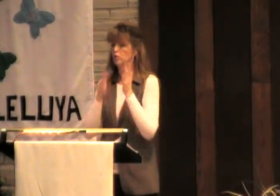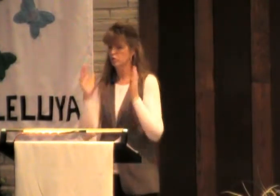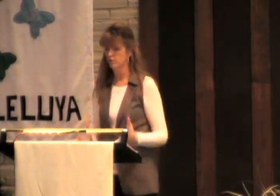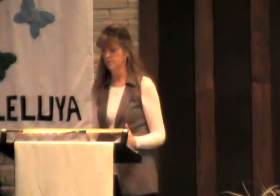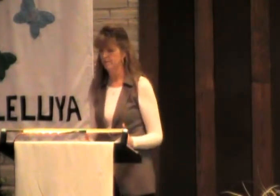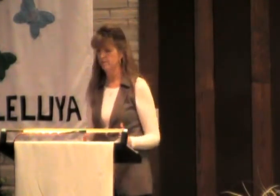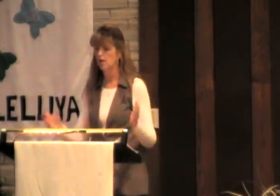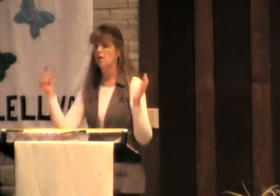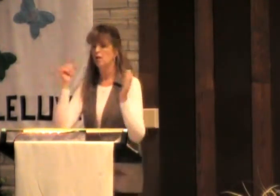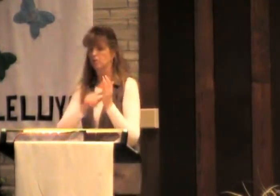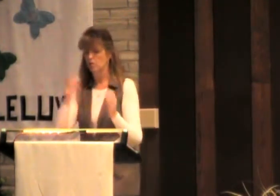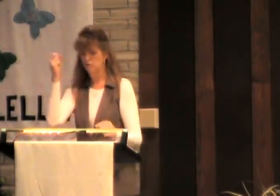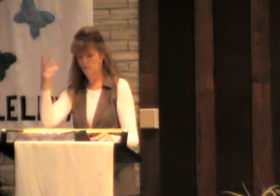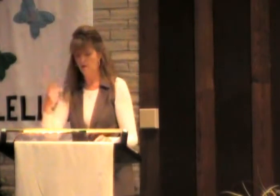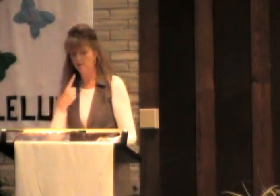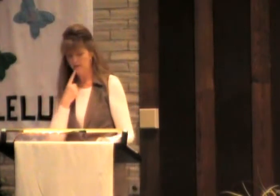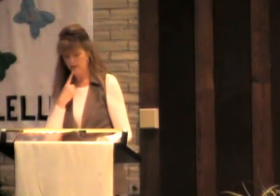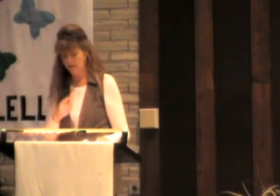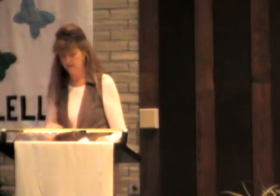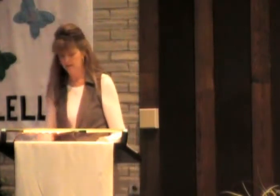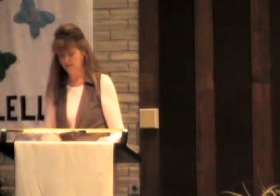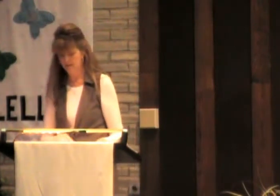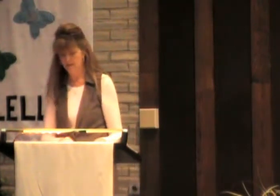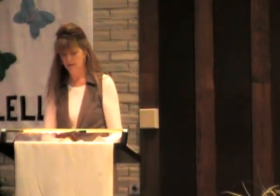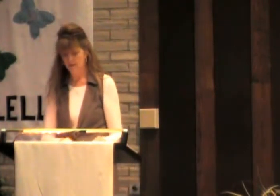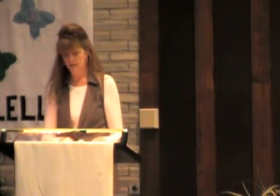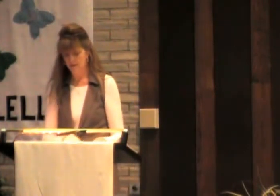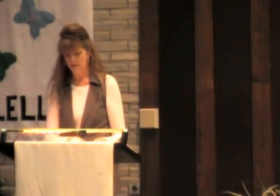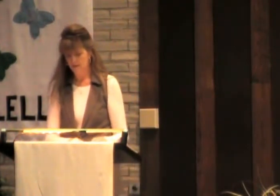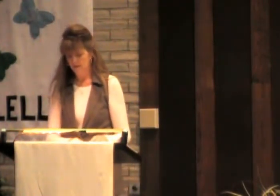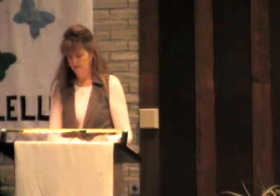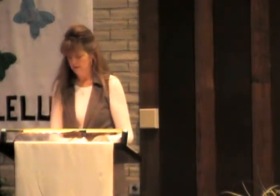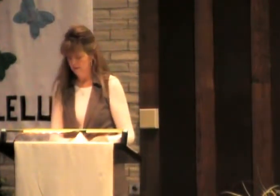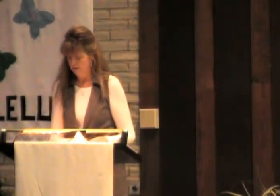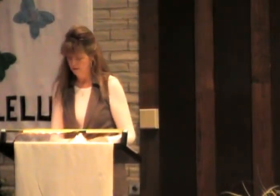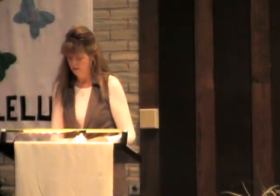mature spiritual Christians. Verse 12 says,